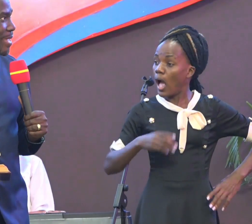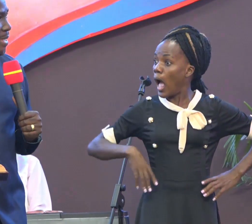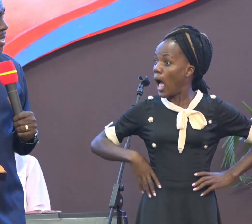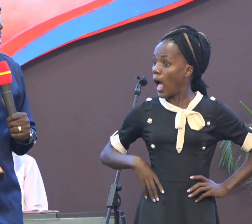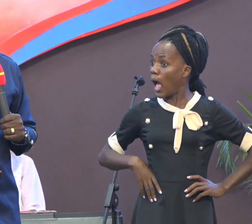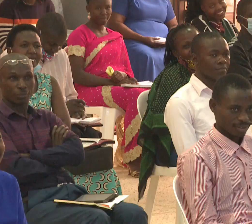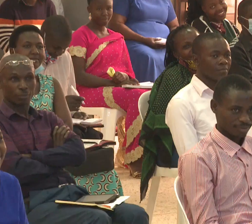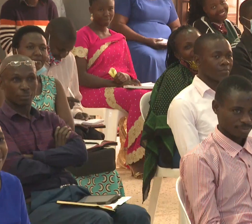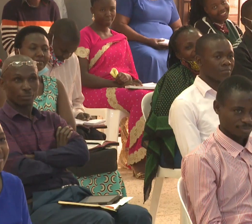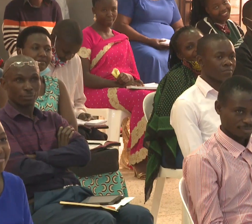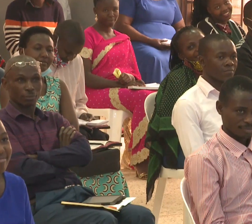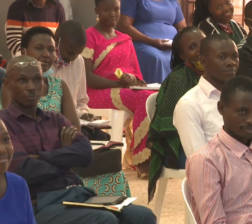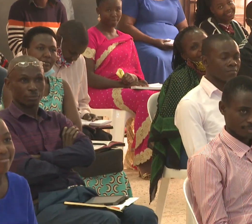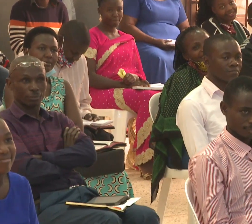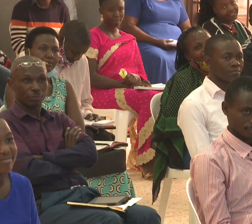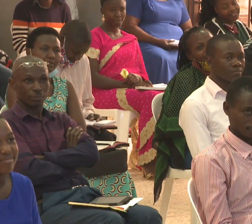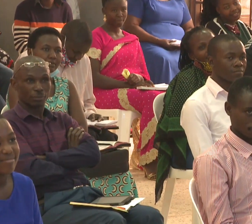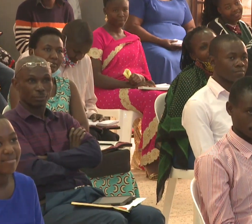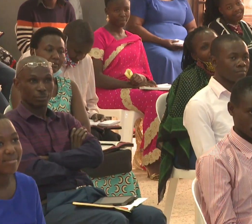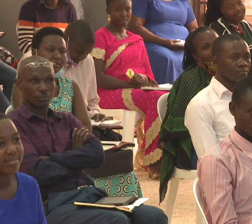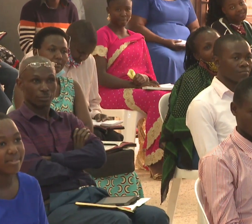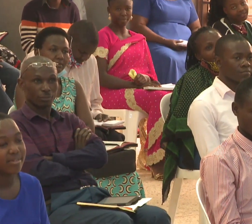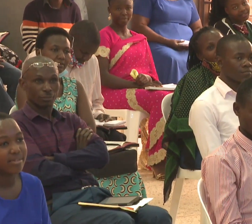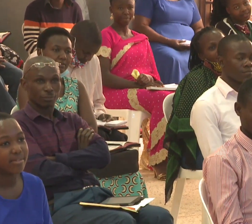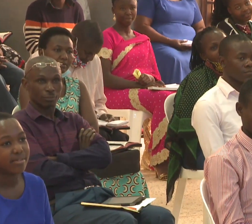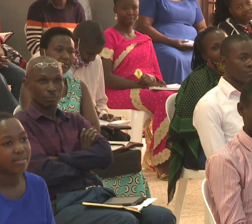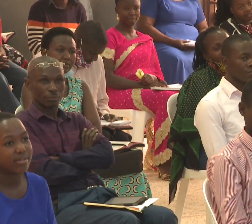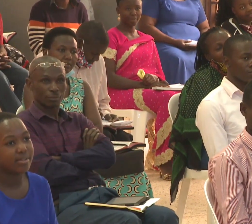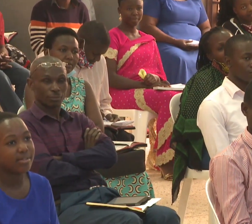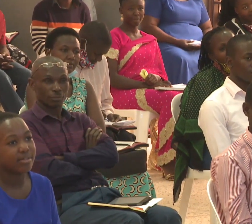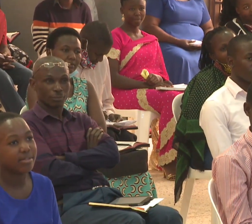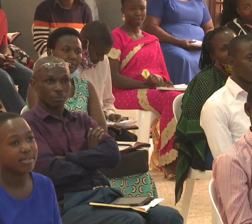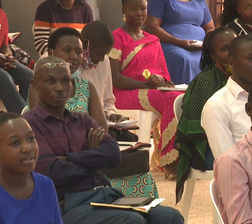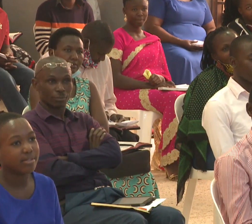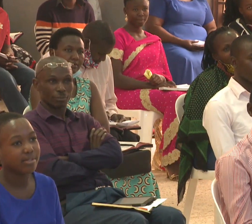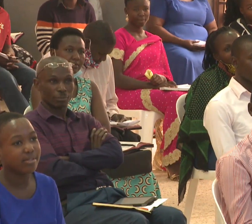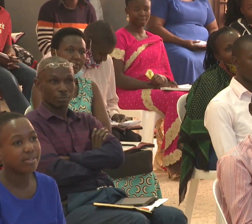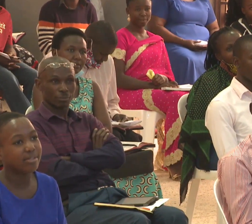when the hen was crowing in the morning, we are not yet asleep.